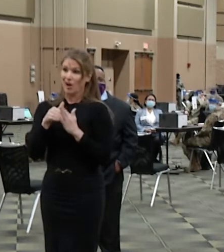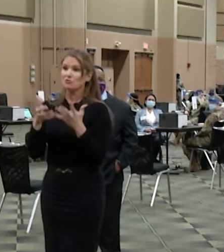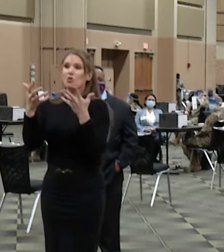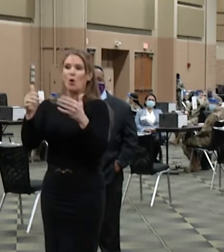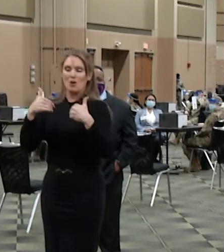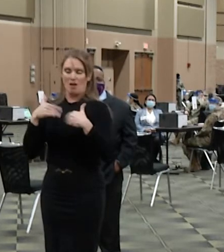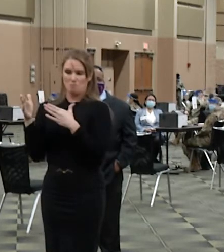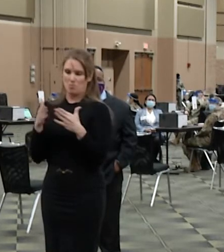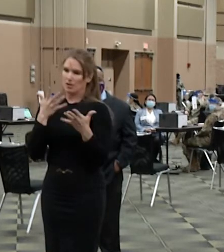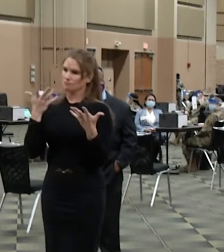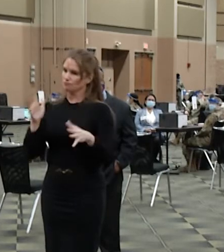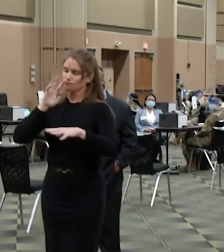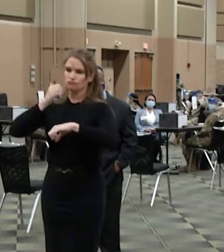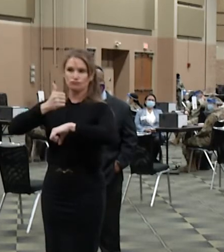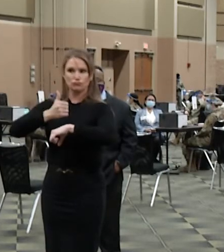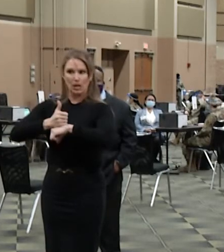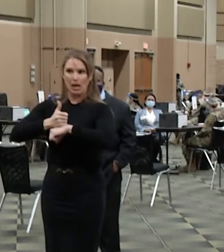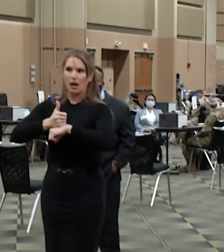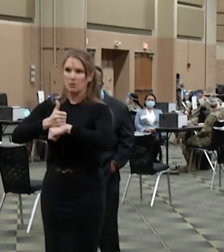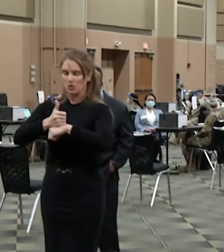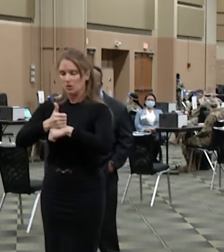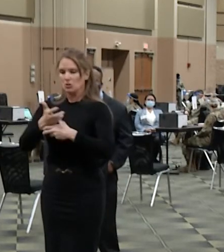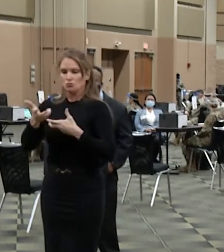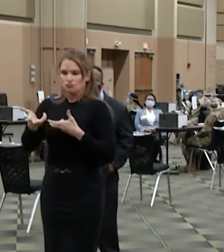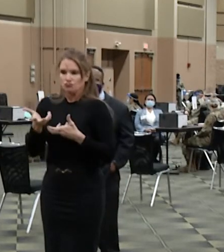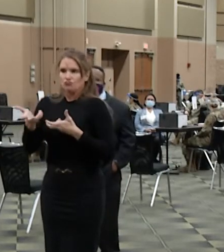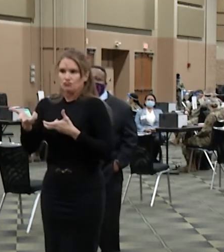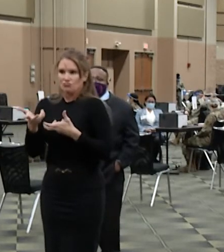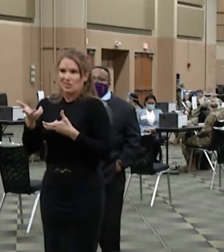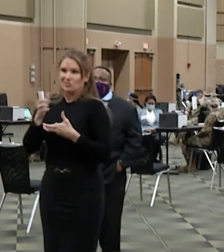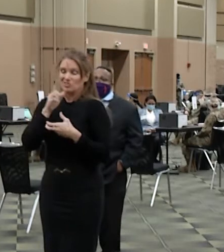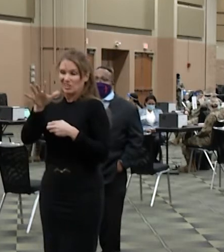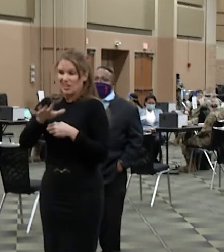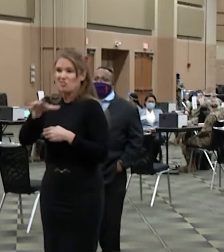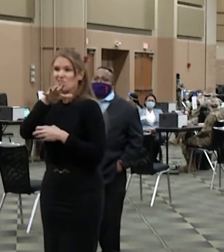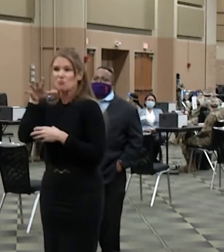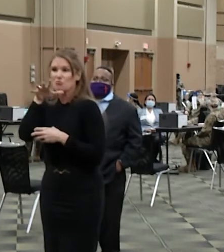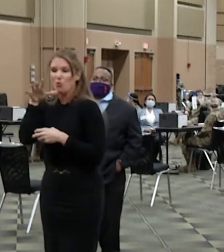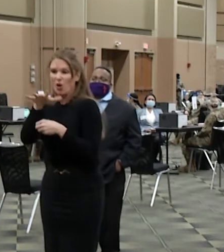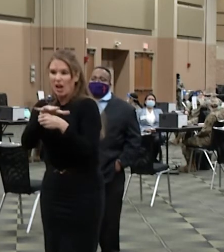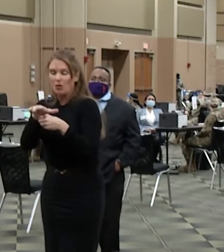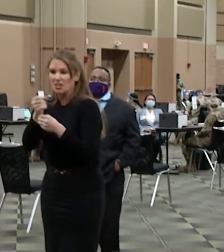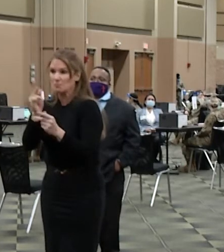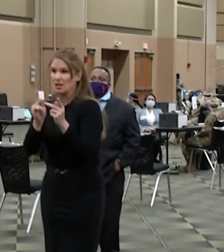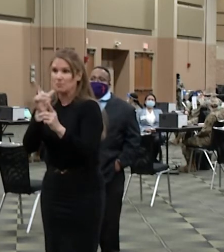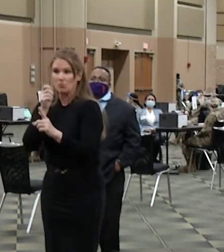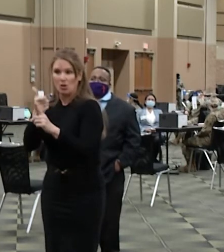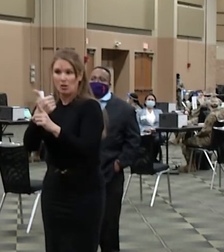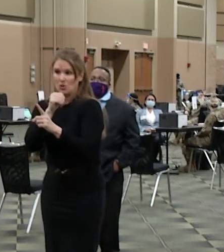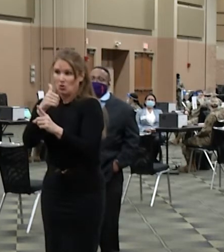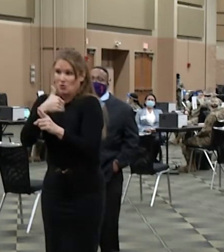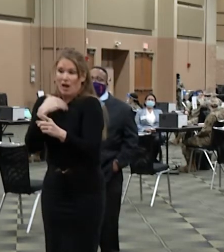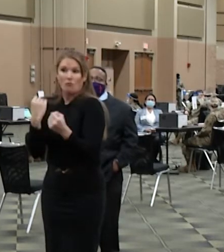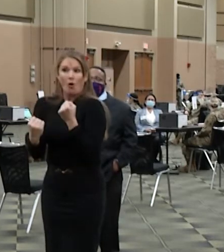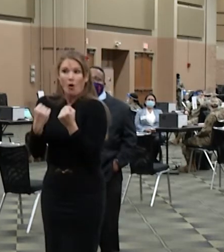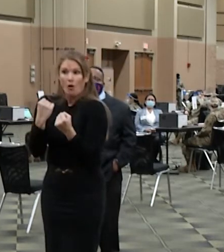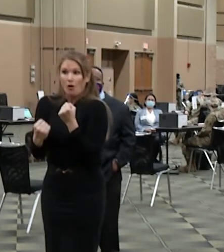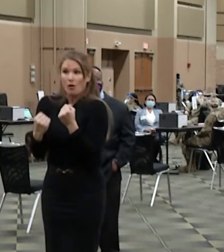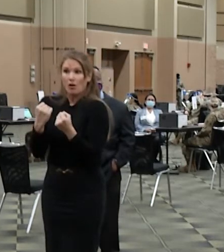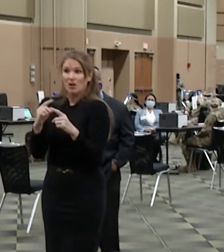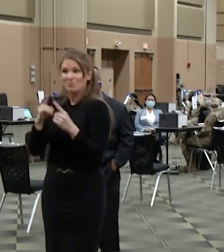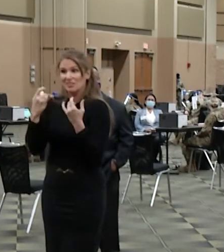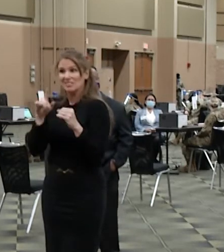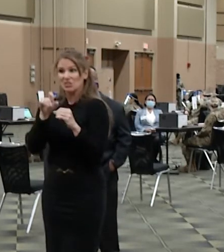have plans to deal with the fact that, particularly in rural areas, there are many people who may not have a vehicle but may